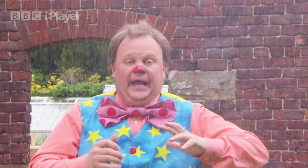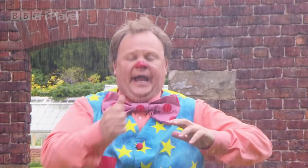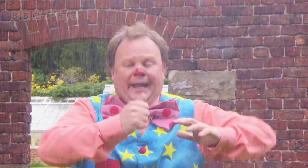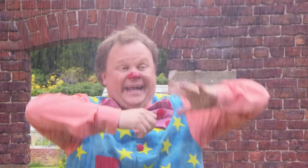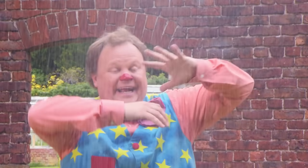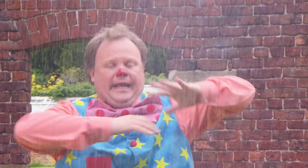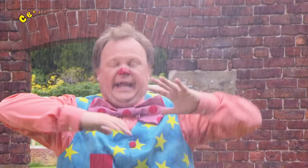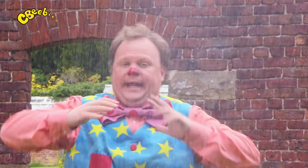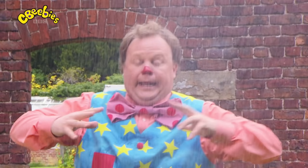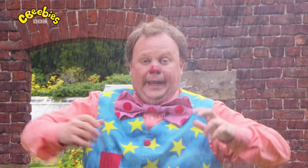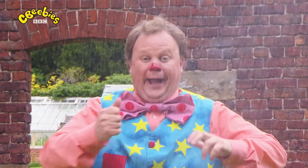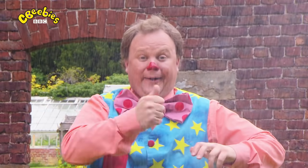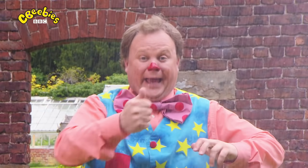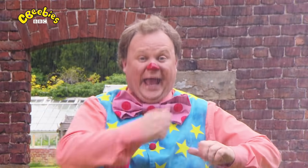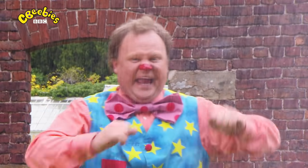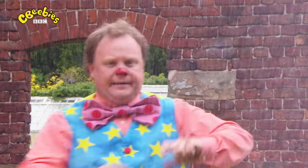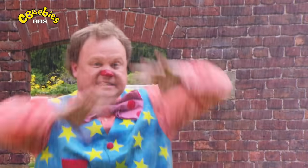dry in the rain. Okay.